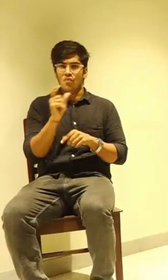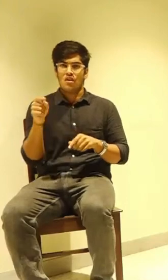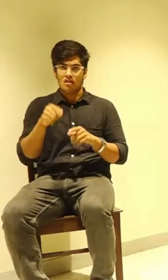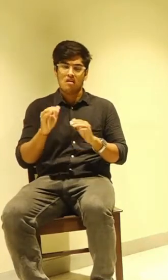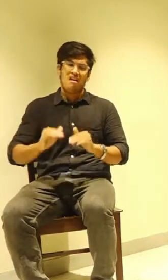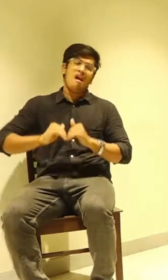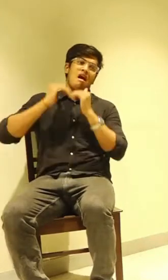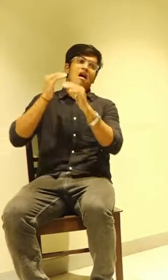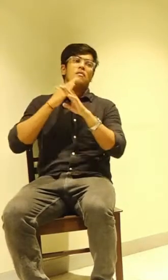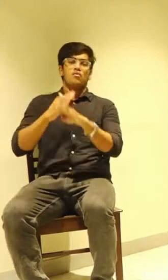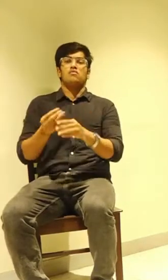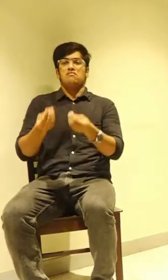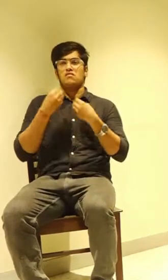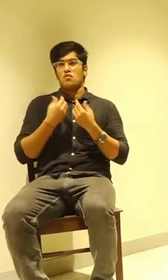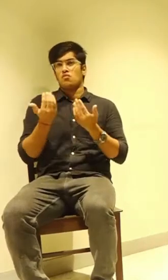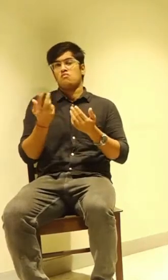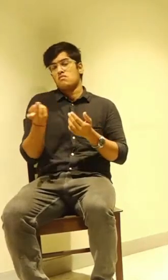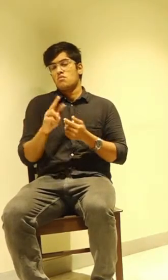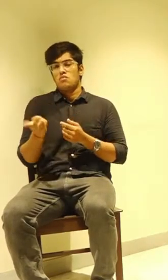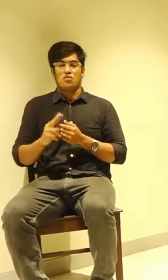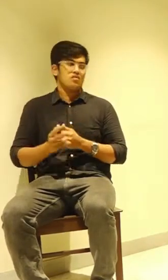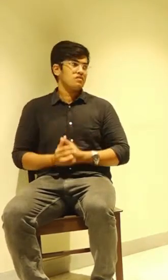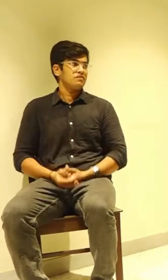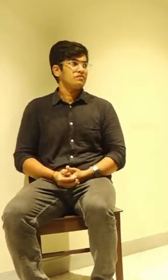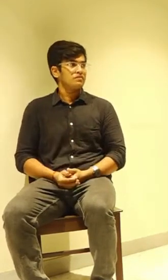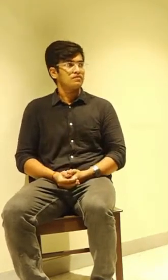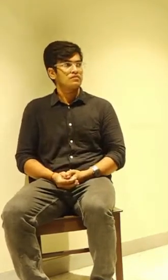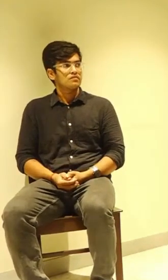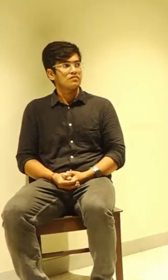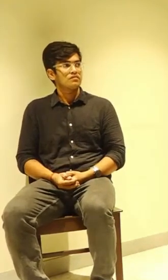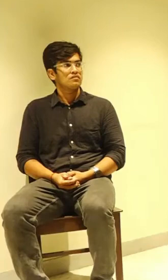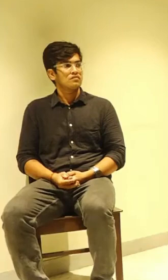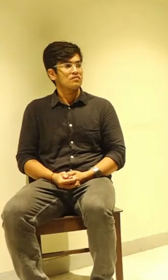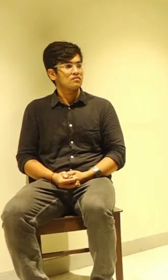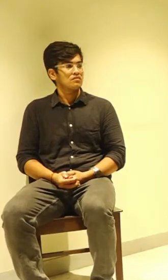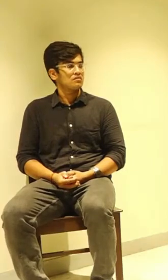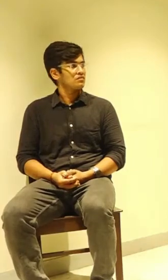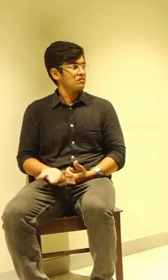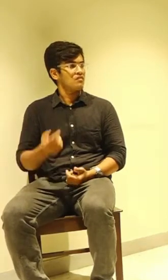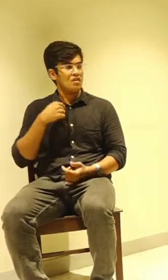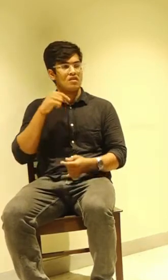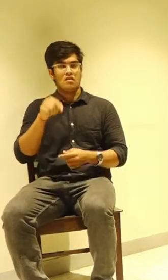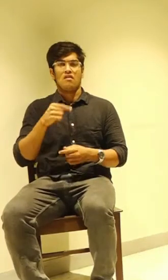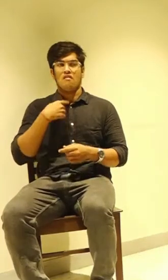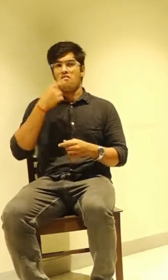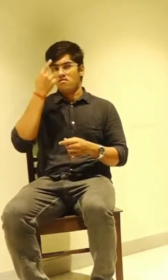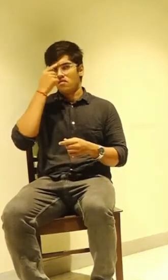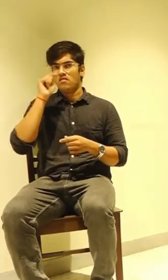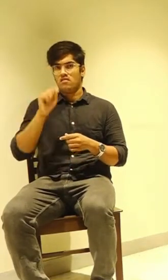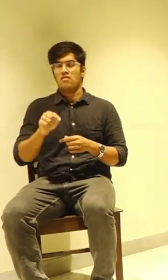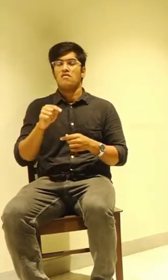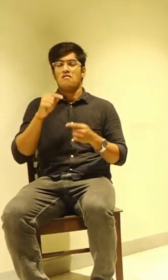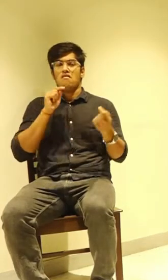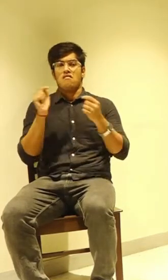highest level of protection for any action which affects liberty or personal liberty. That, I think, puts the debate